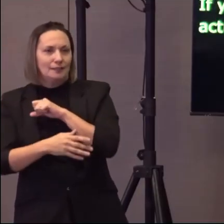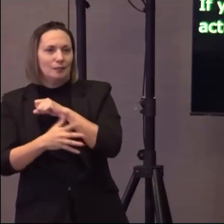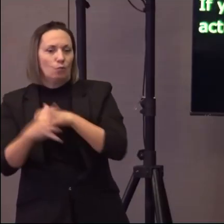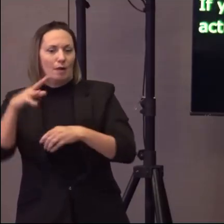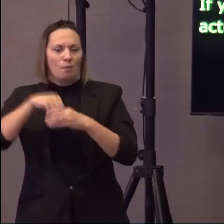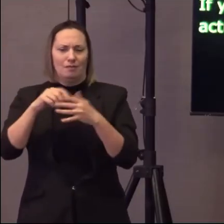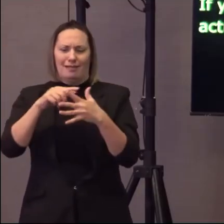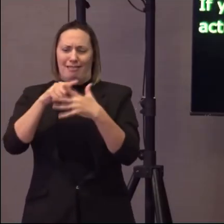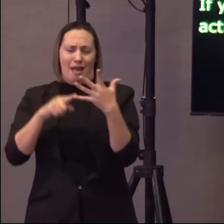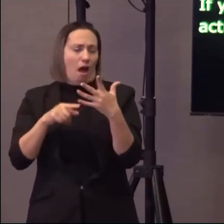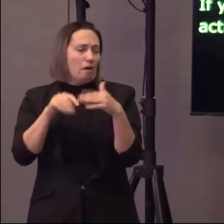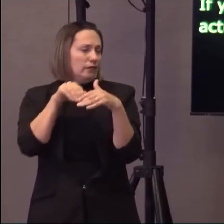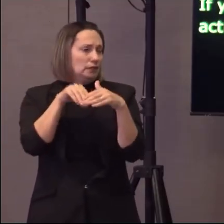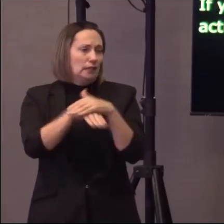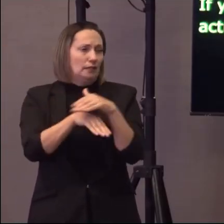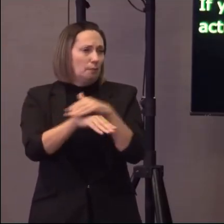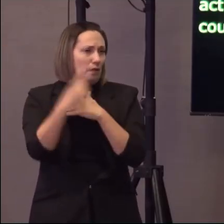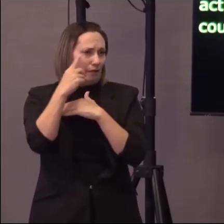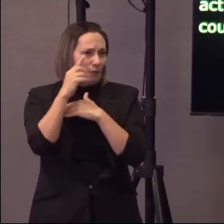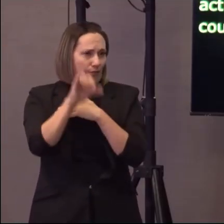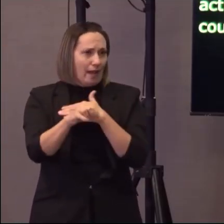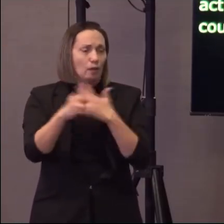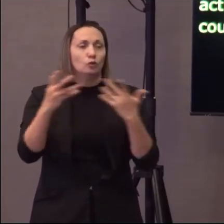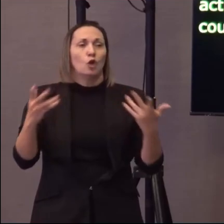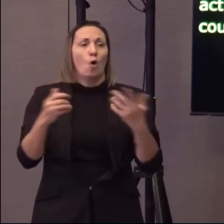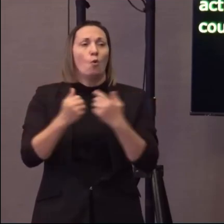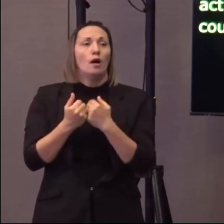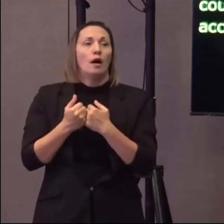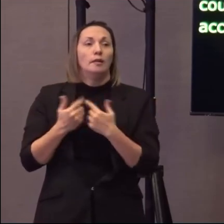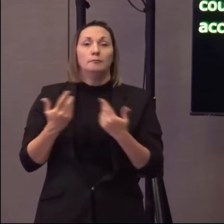lot of accessibility for this. So